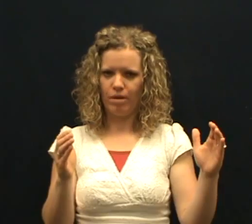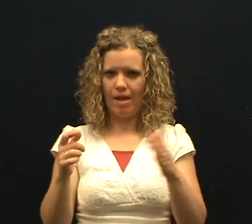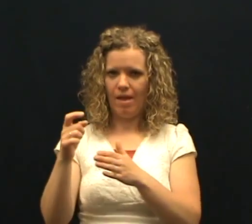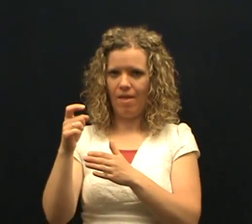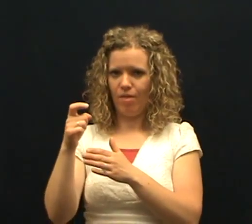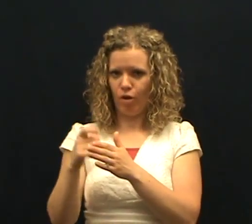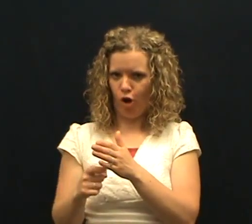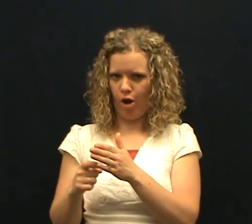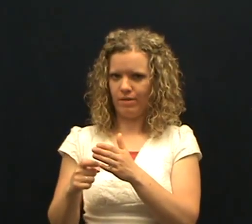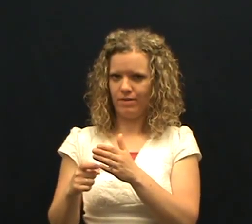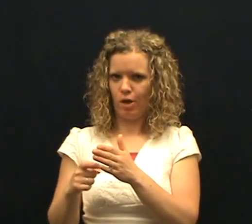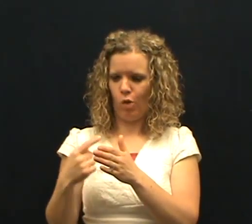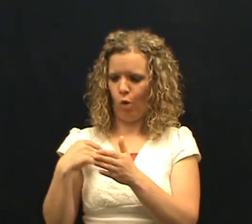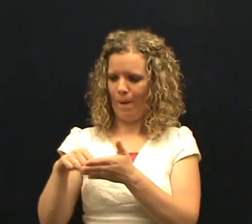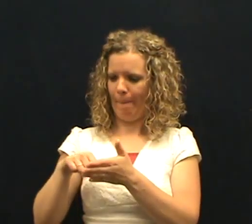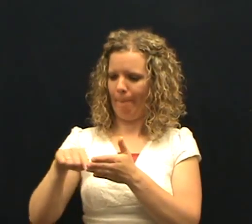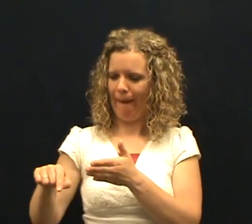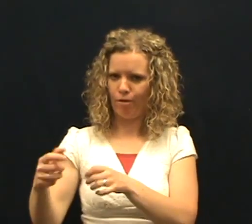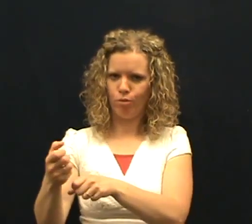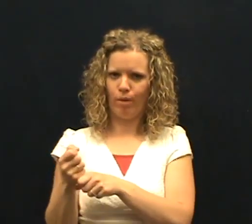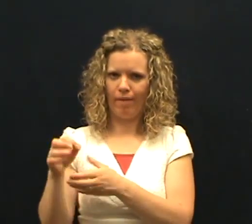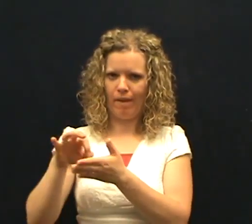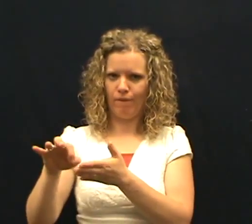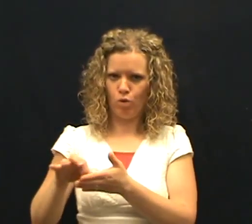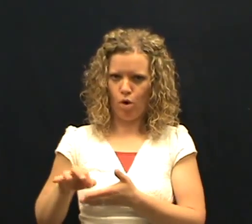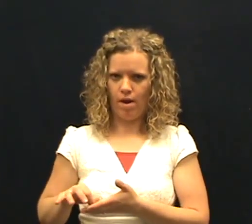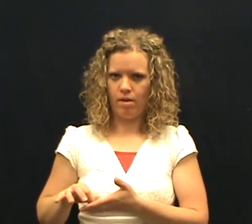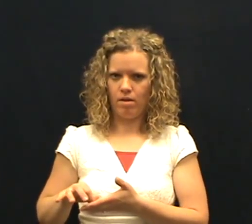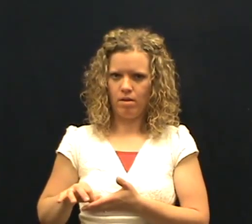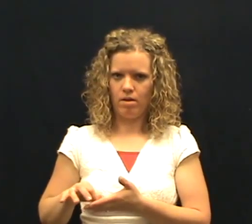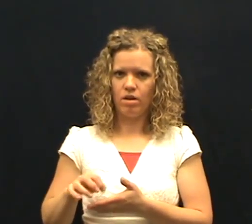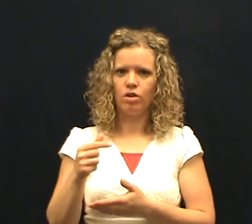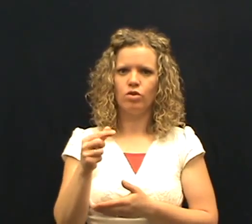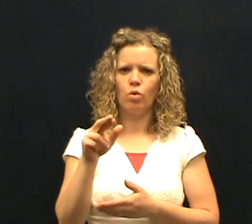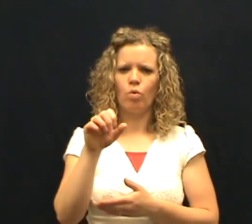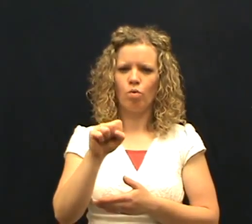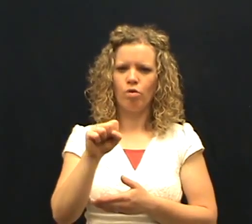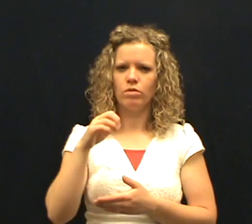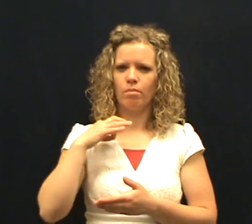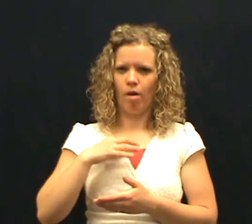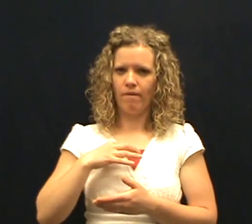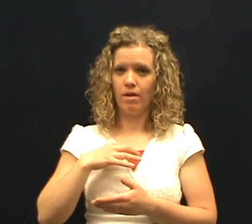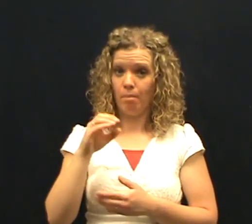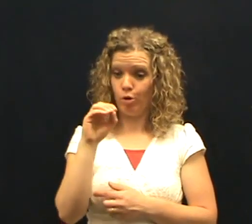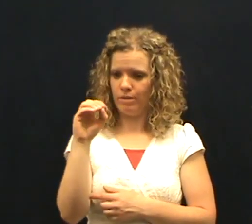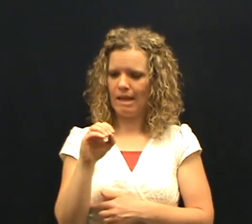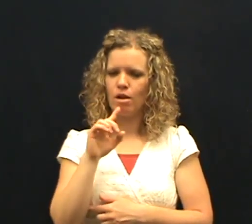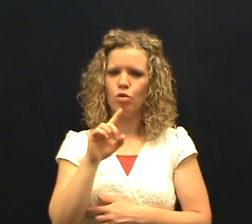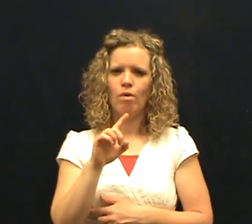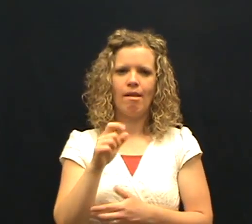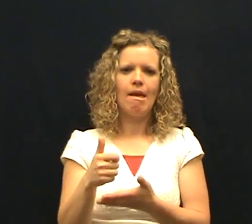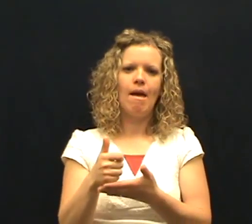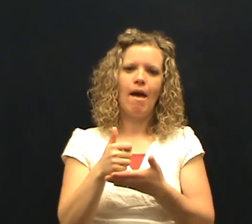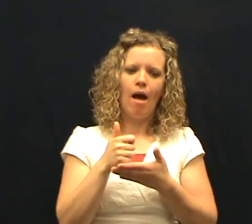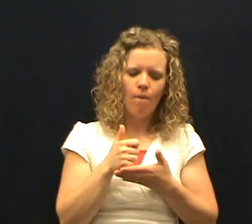our inventory. So that gross profit percent is a very important measure to see how well we're able